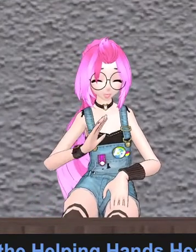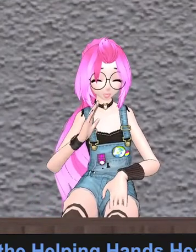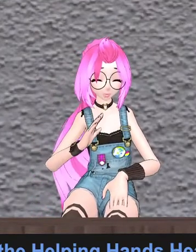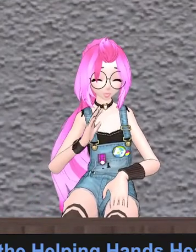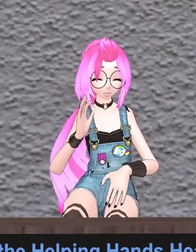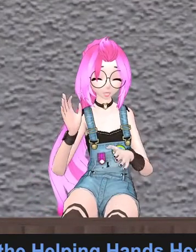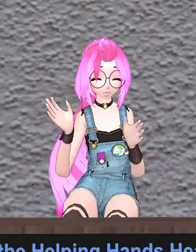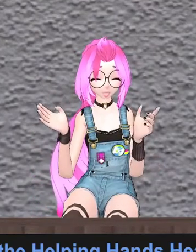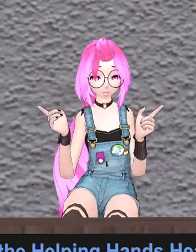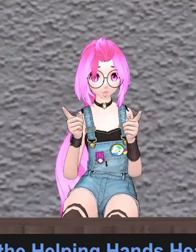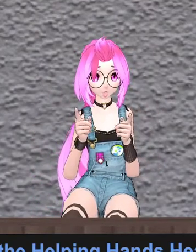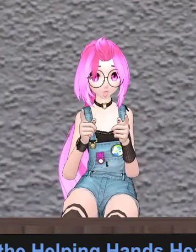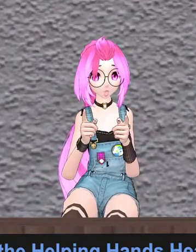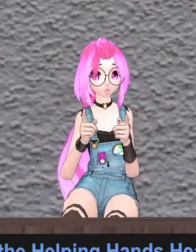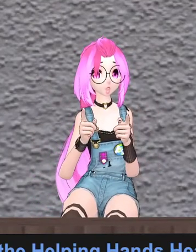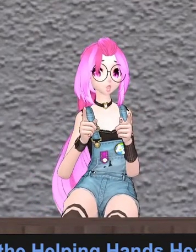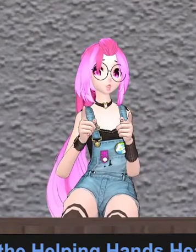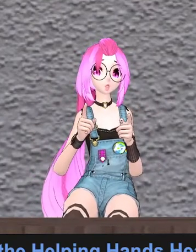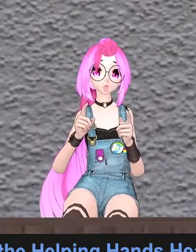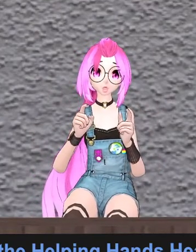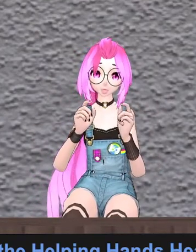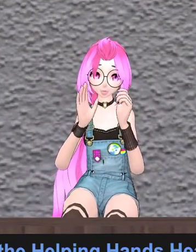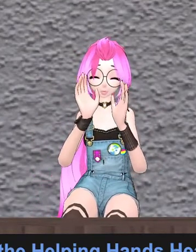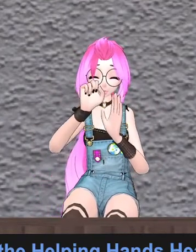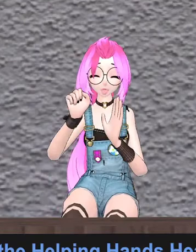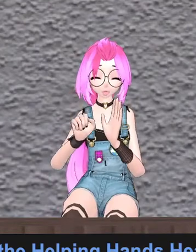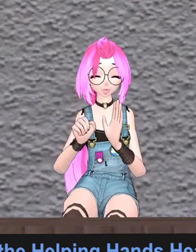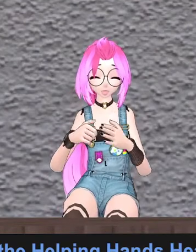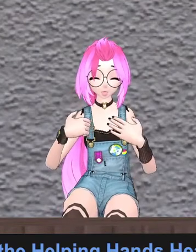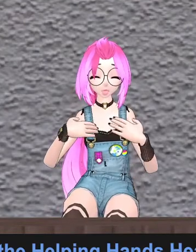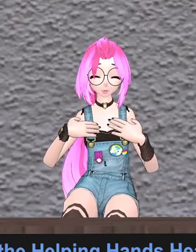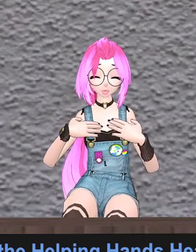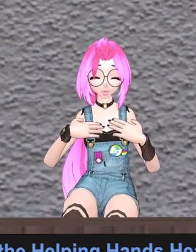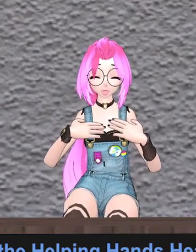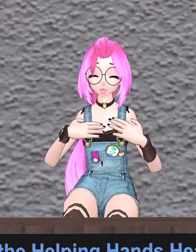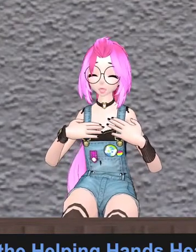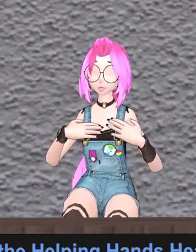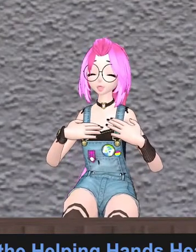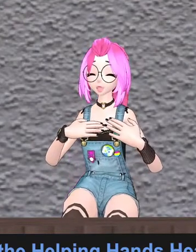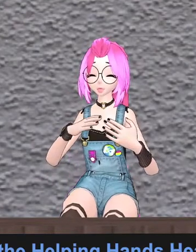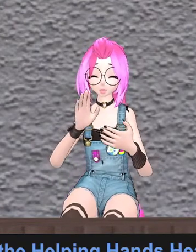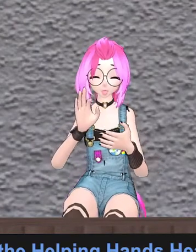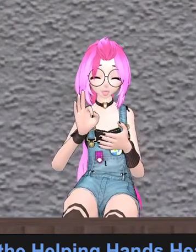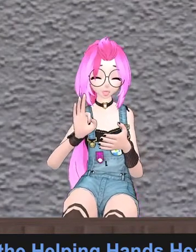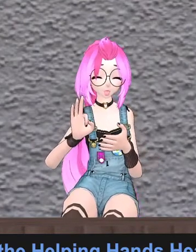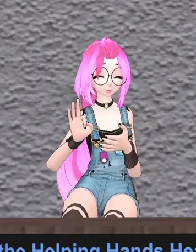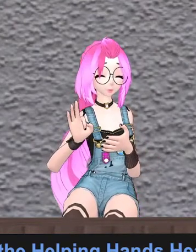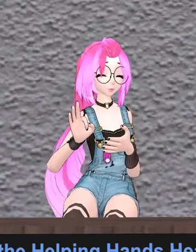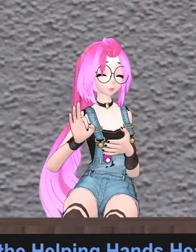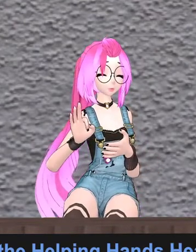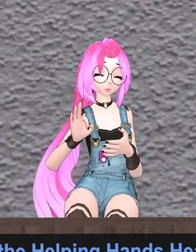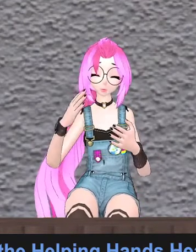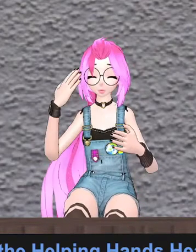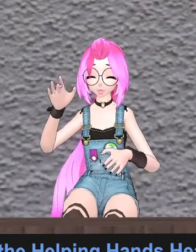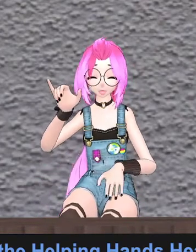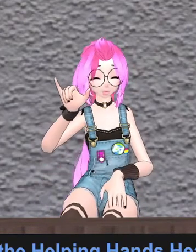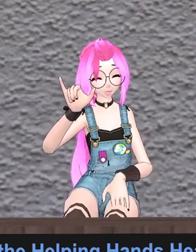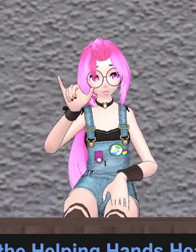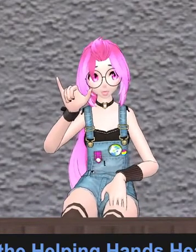the official abbreviations for states, because they do have them in English as well, if you're writing, then it's the